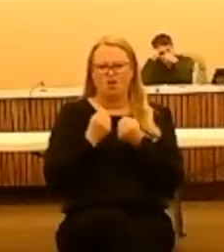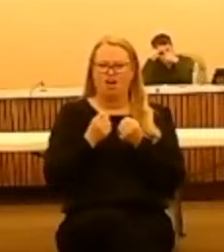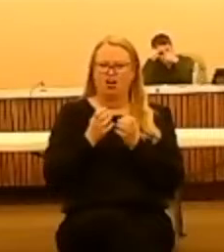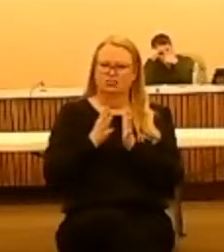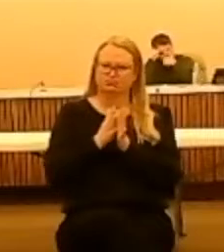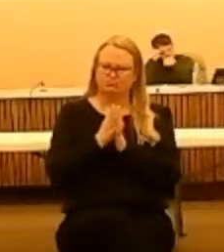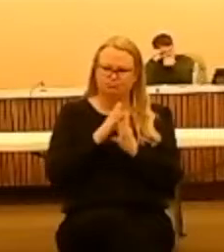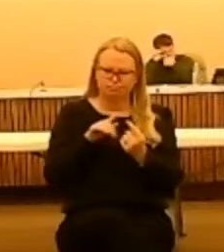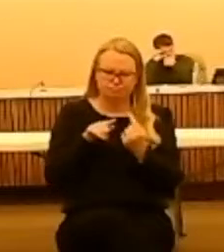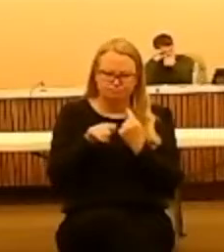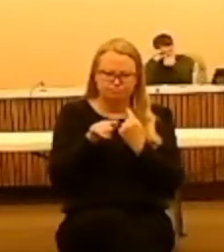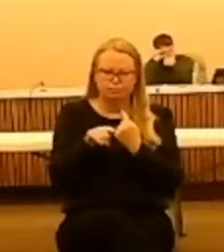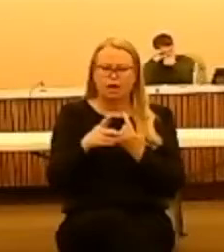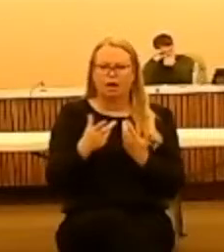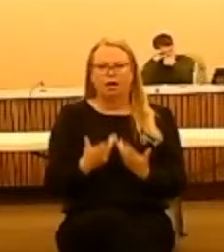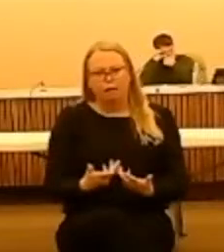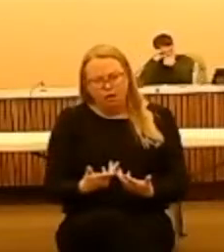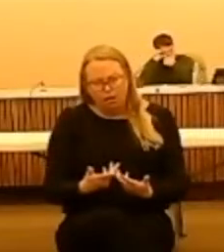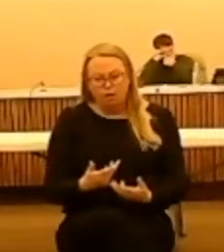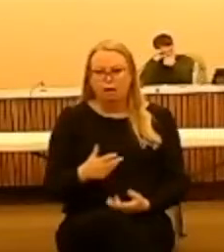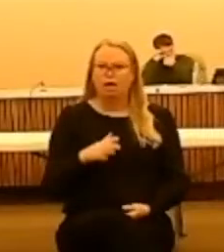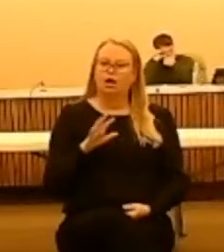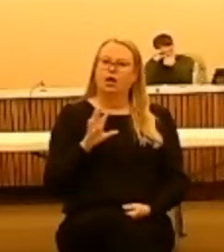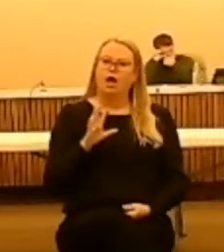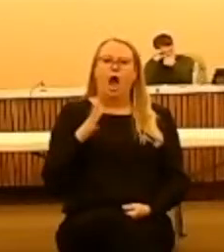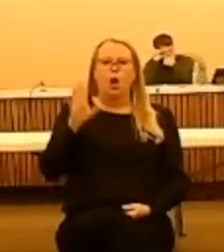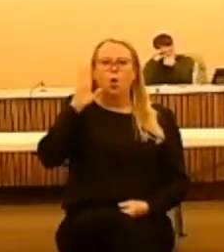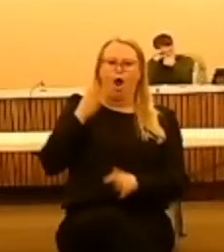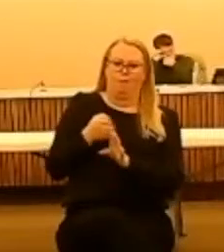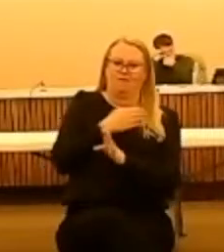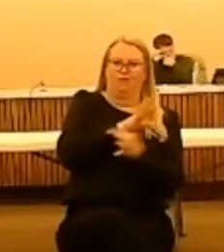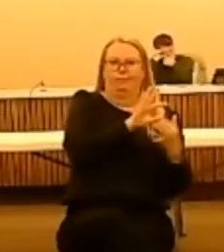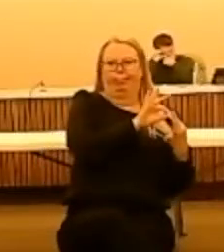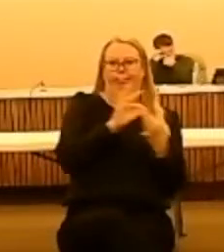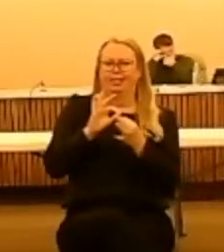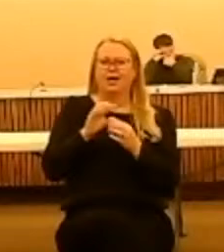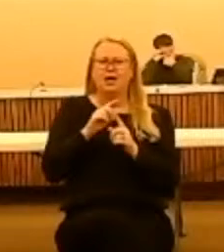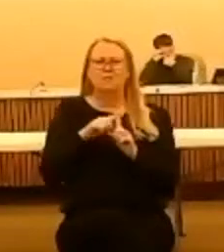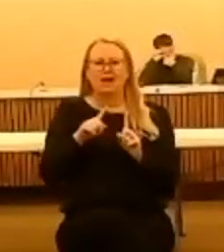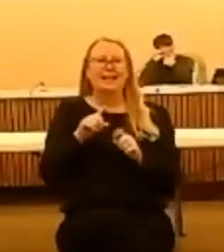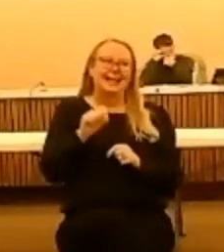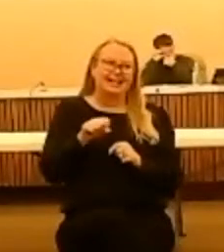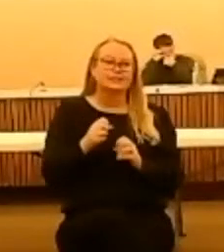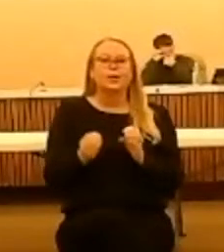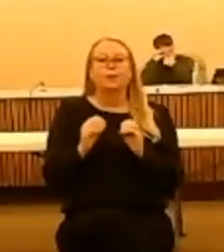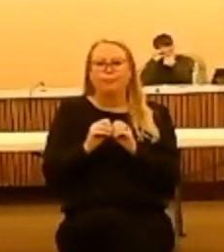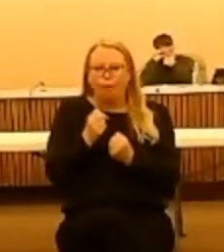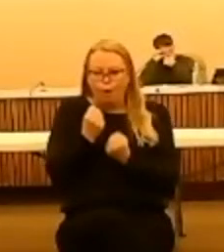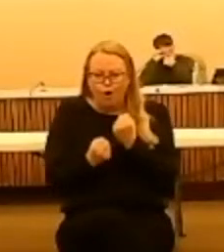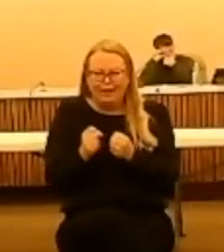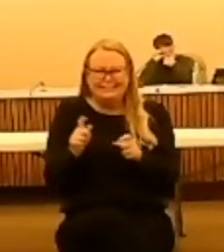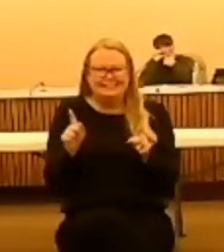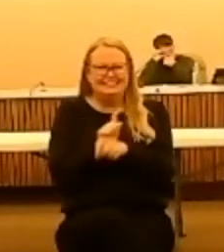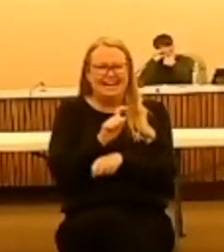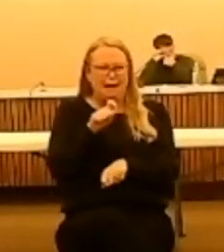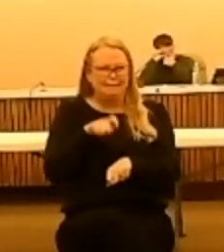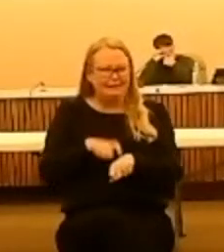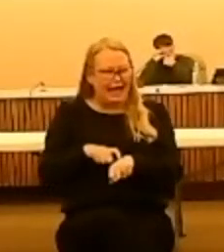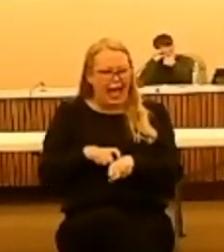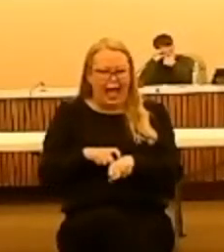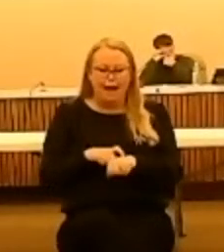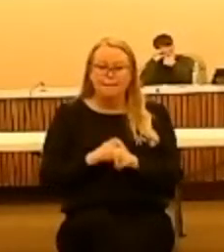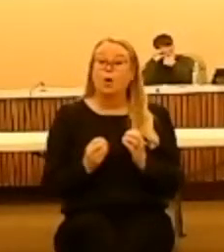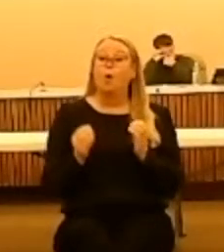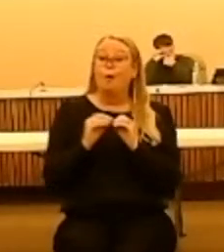extent, but in addition to the additional cars, my concern is that additional cars will